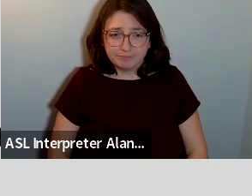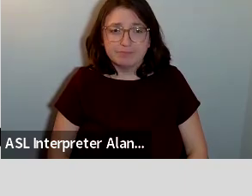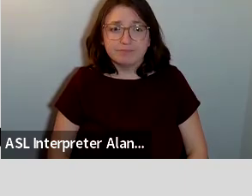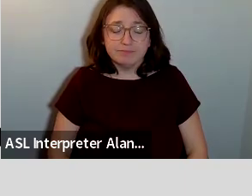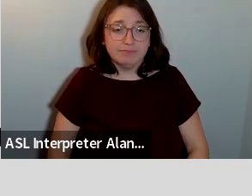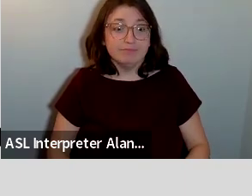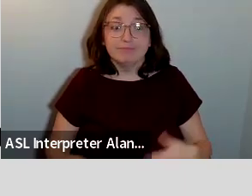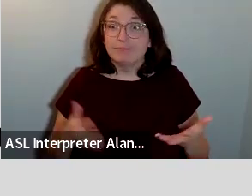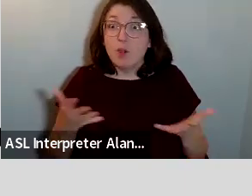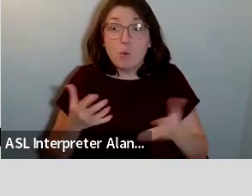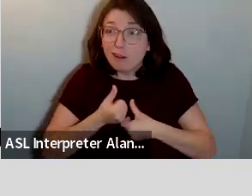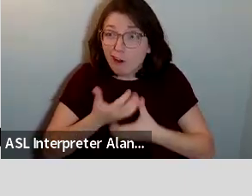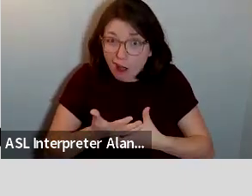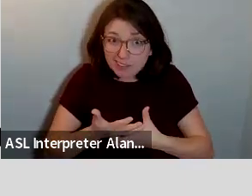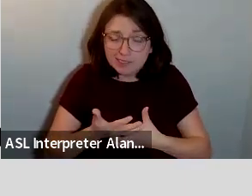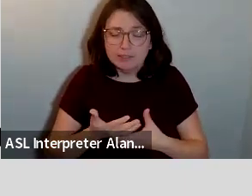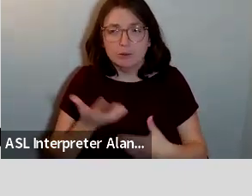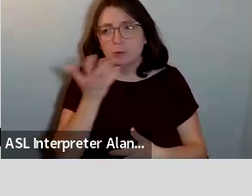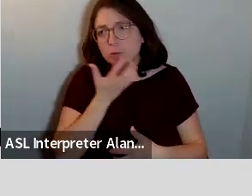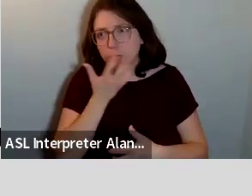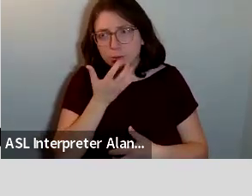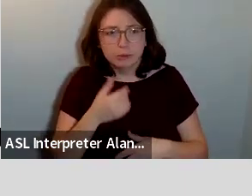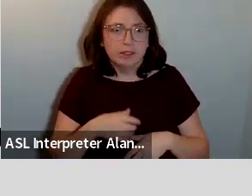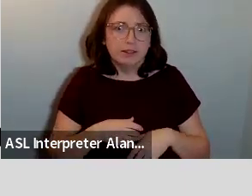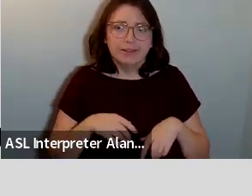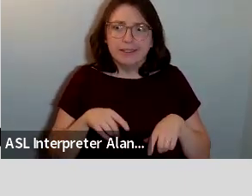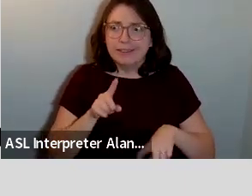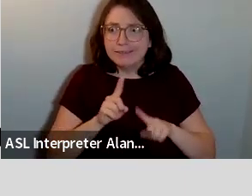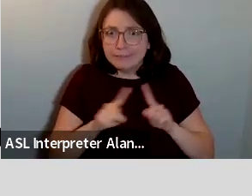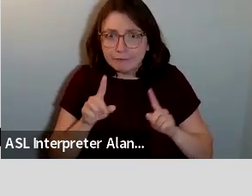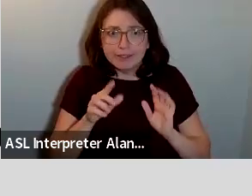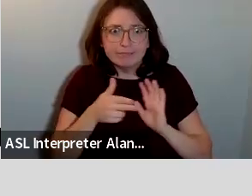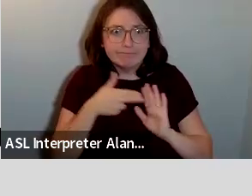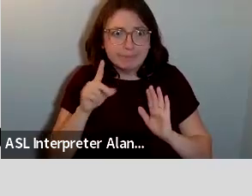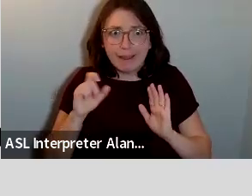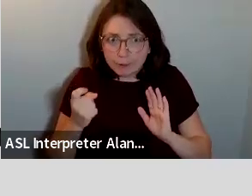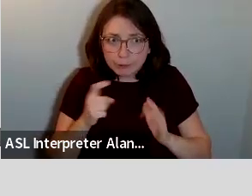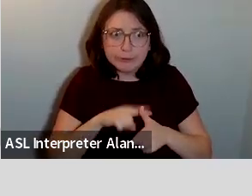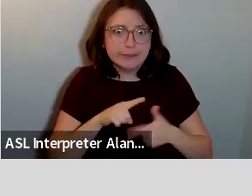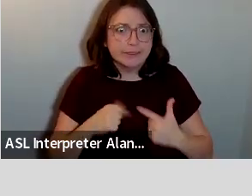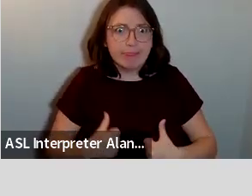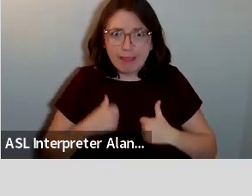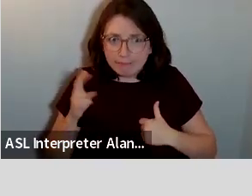My goodness, challenging diagnoses, challenging therapies, our life histories for sure.